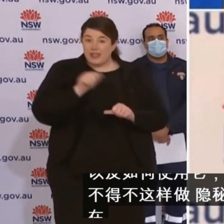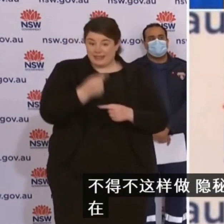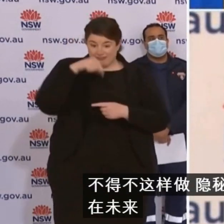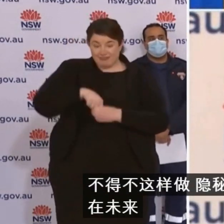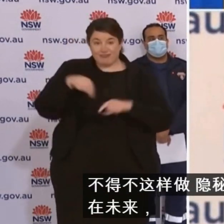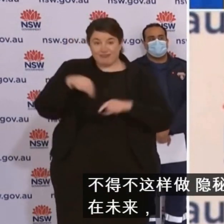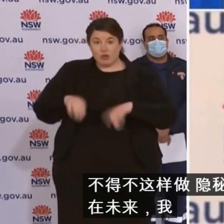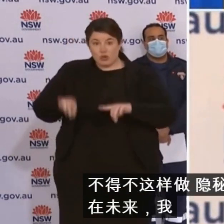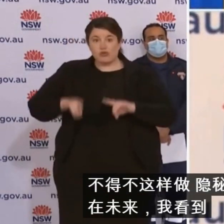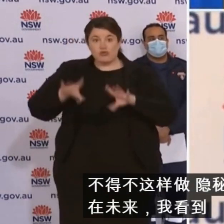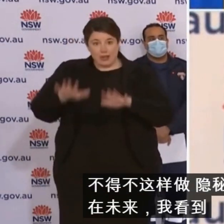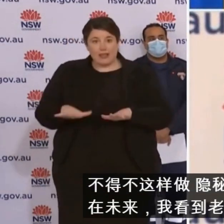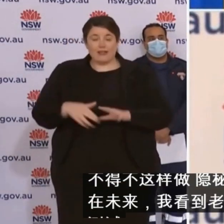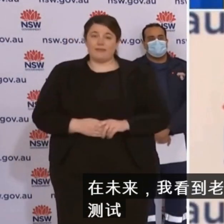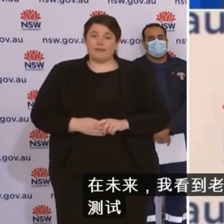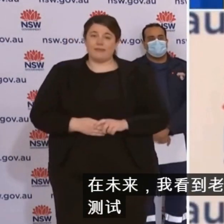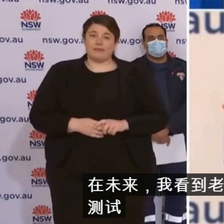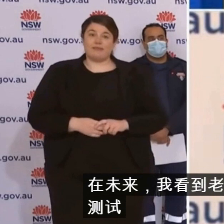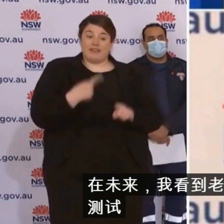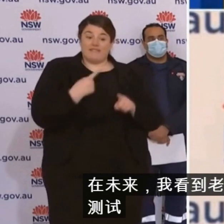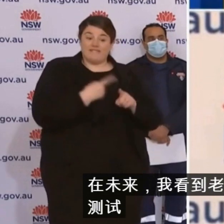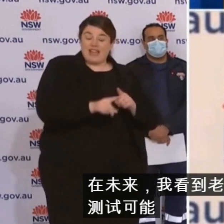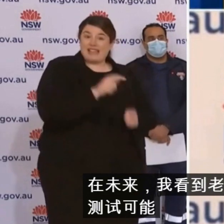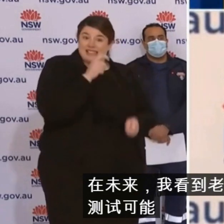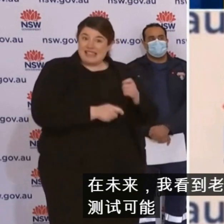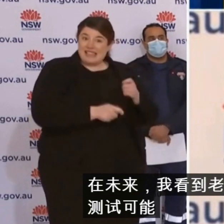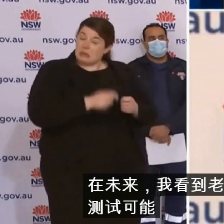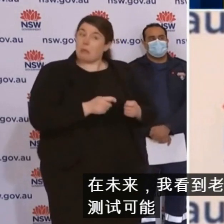COVID into the future. And I see that rat testing may have